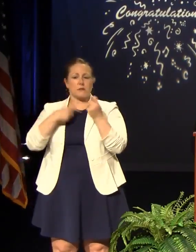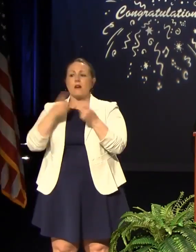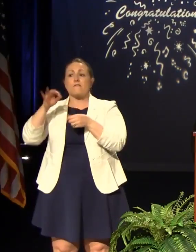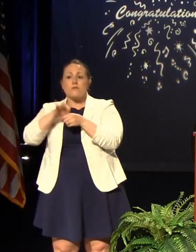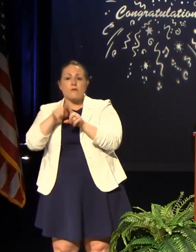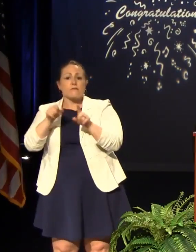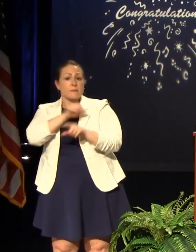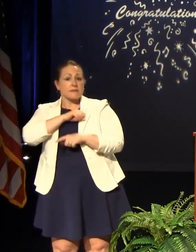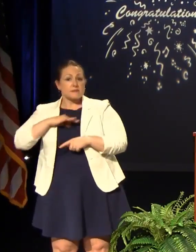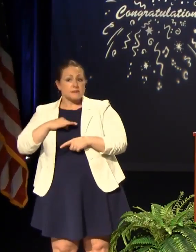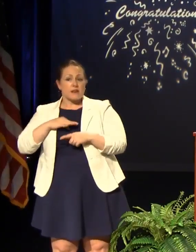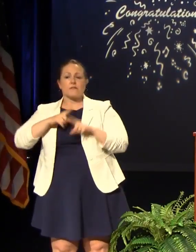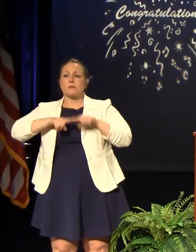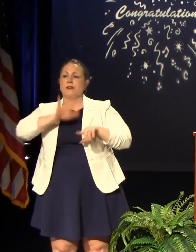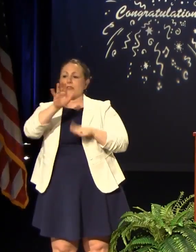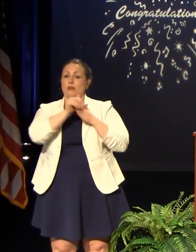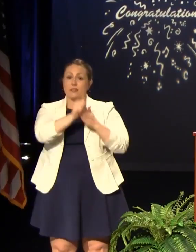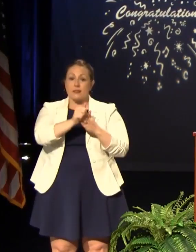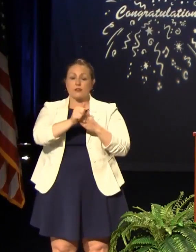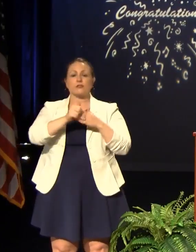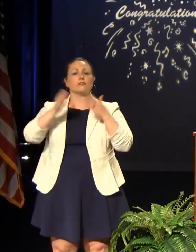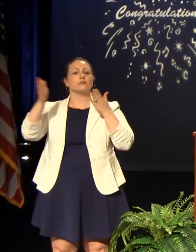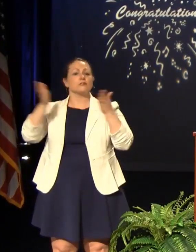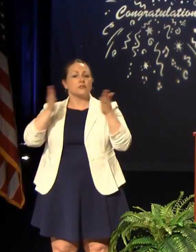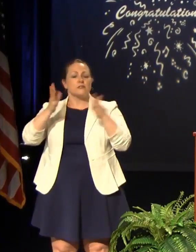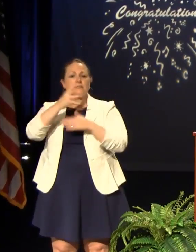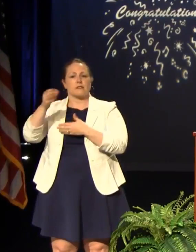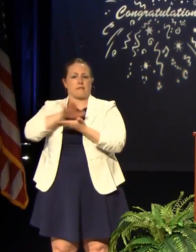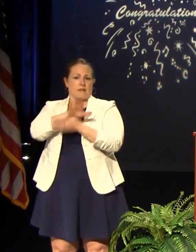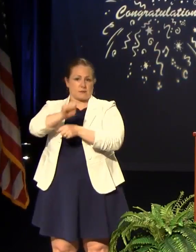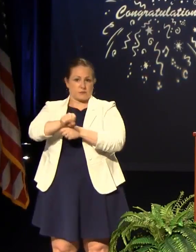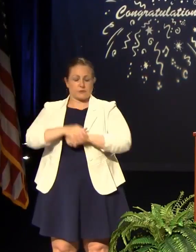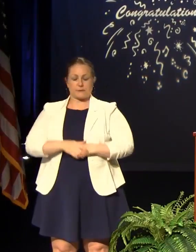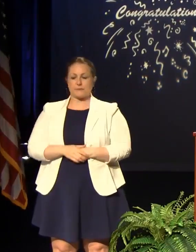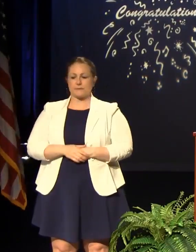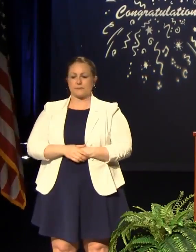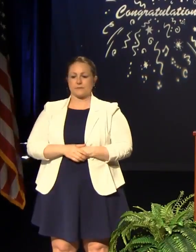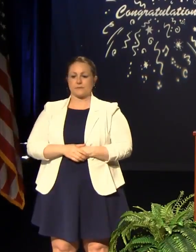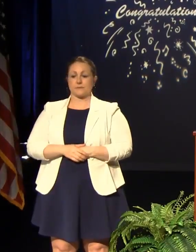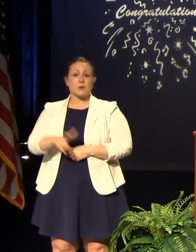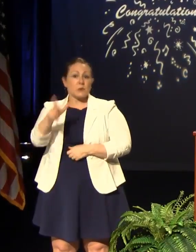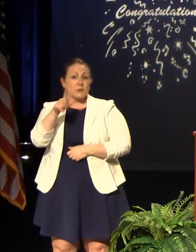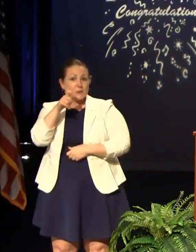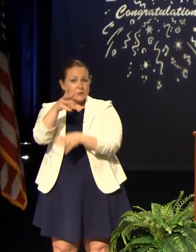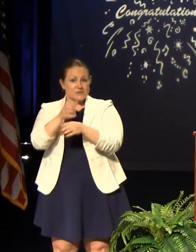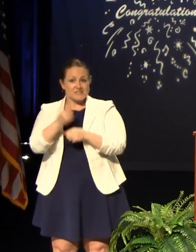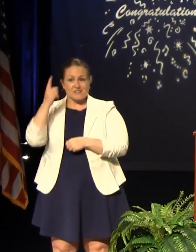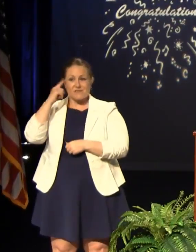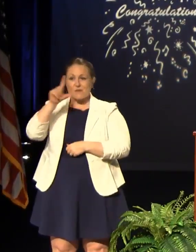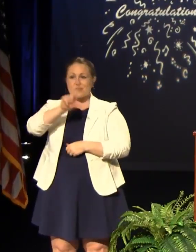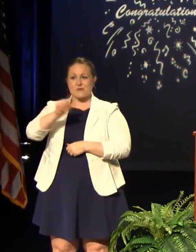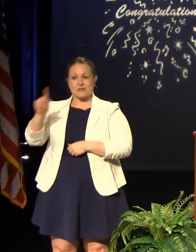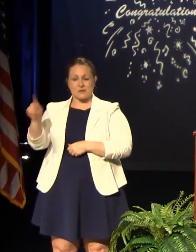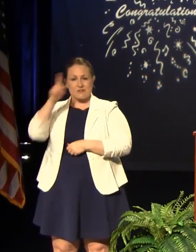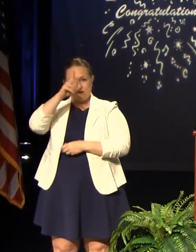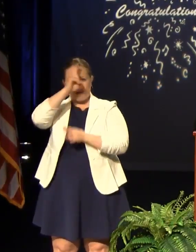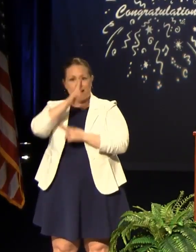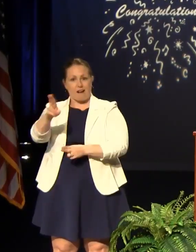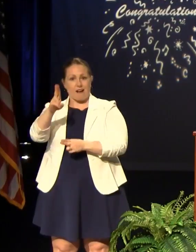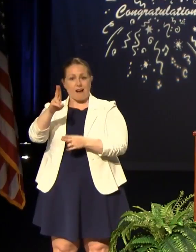based upon leadership, service, and scholarship. The 2020 recipient of the Honor Award